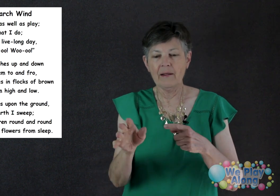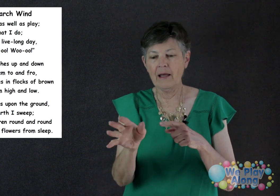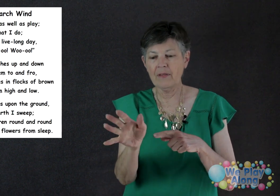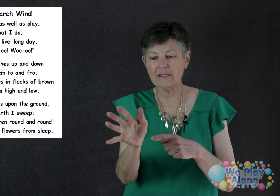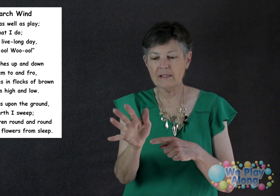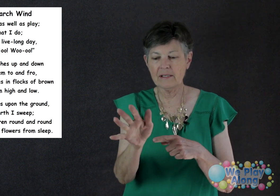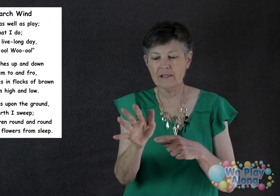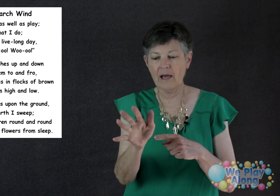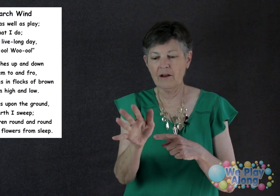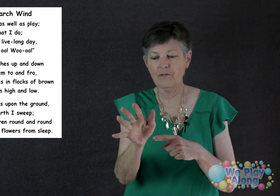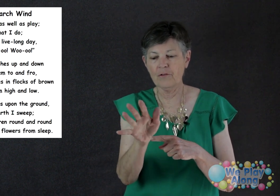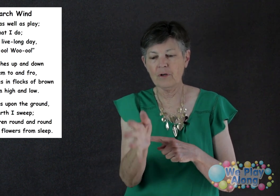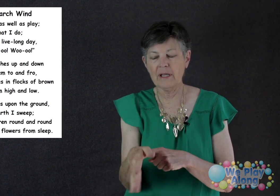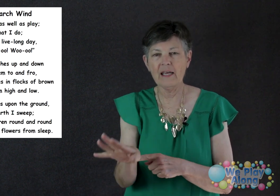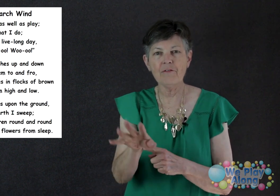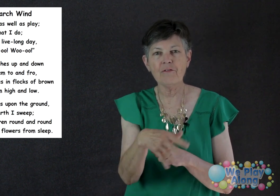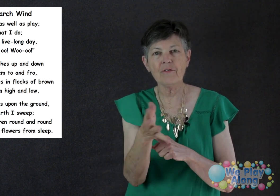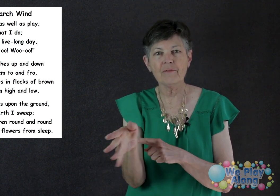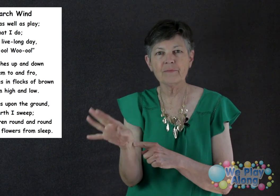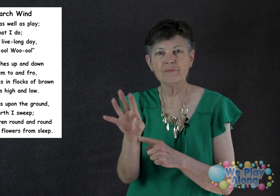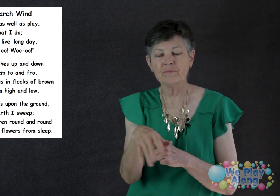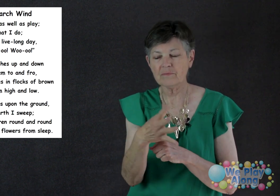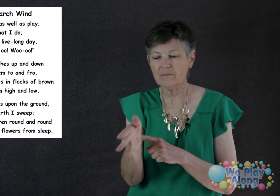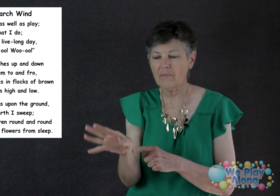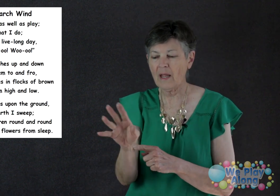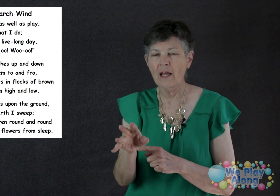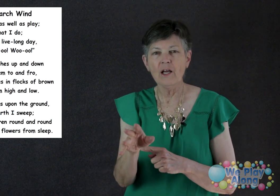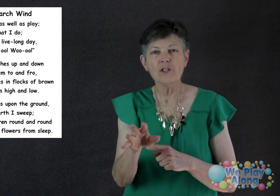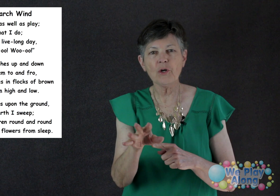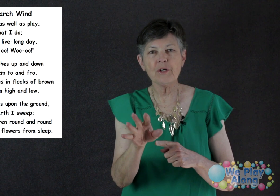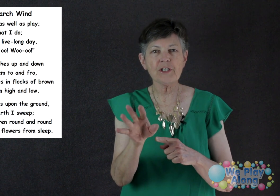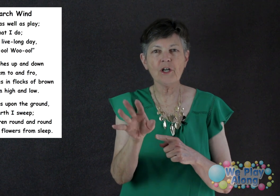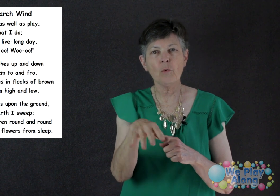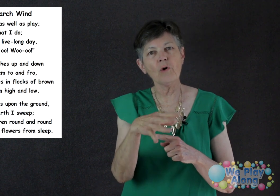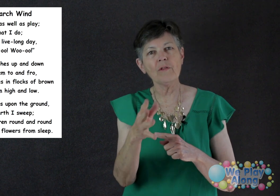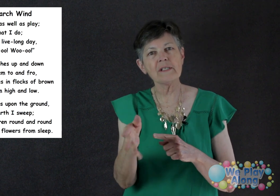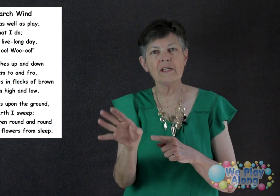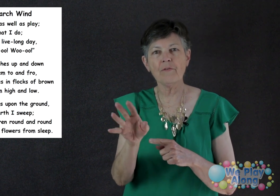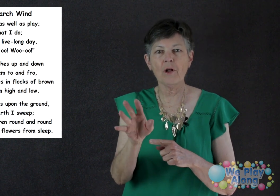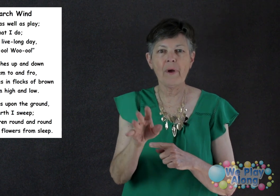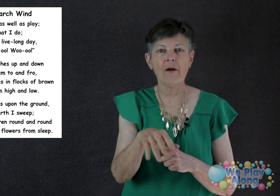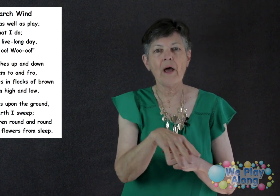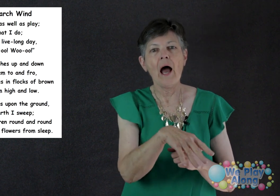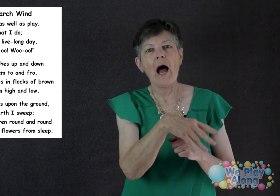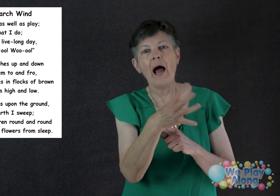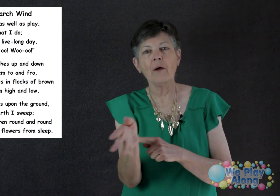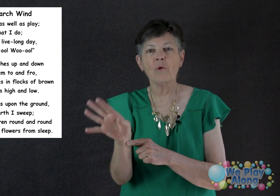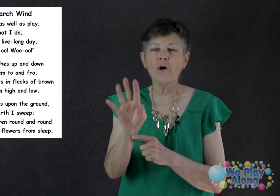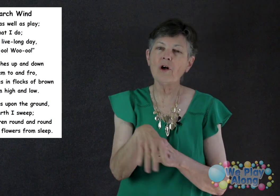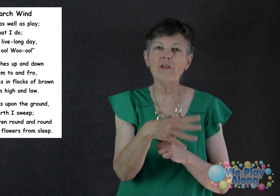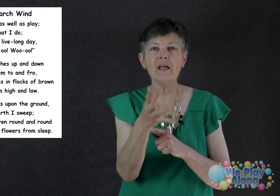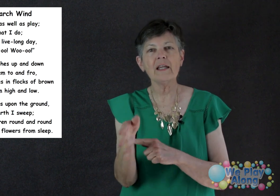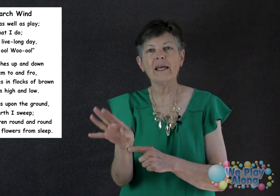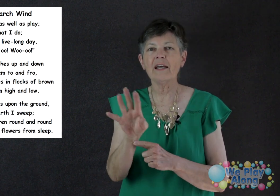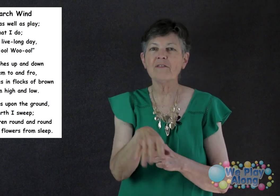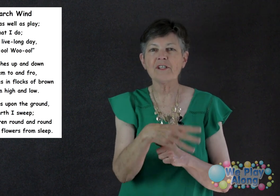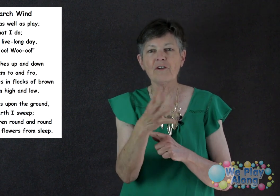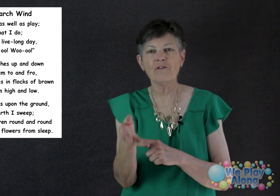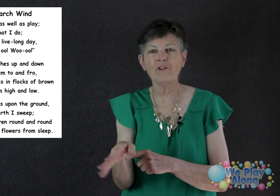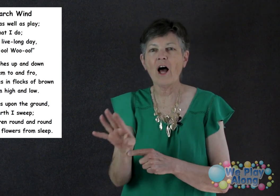Now this is the sign for leaf. So we're just gonna whirl this leaf all around. I whirl the leaves in